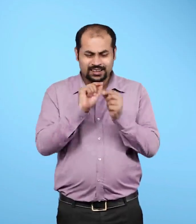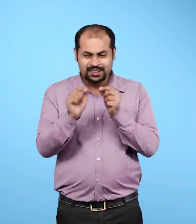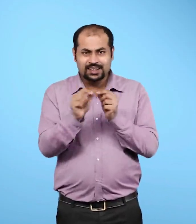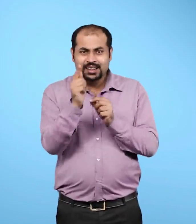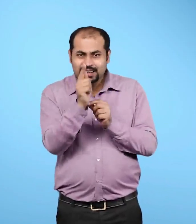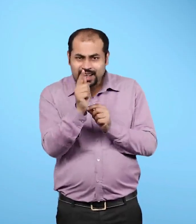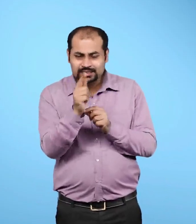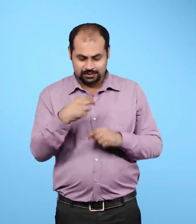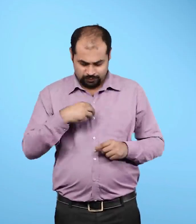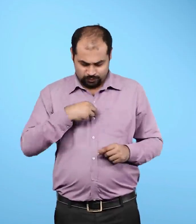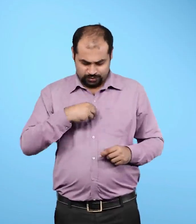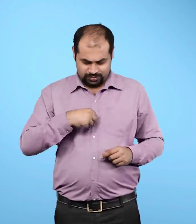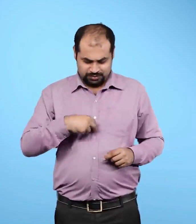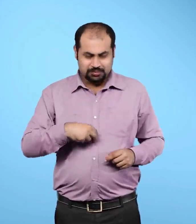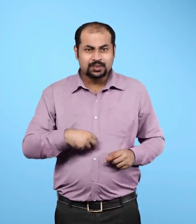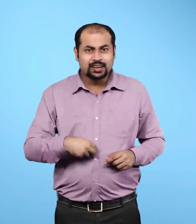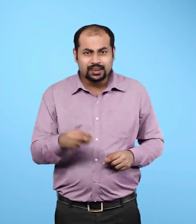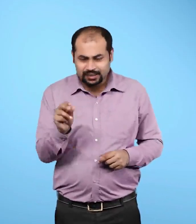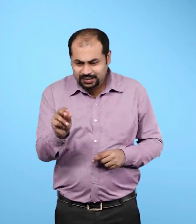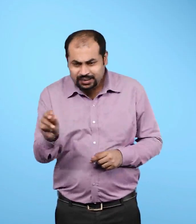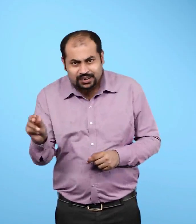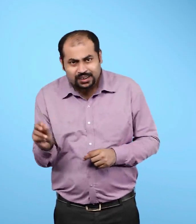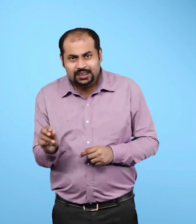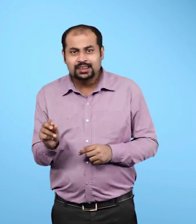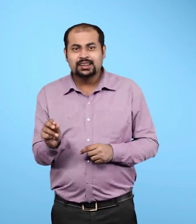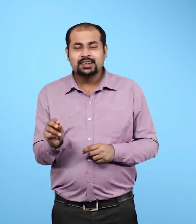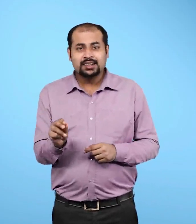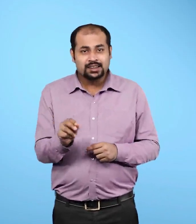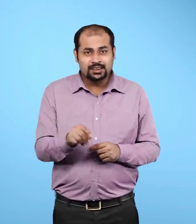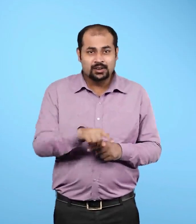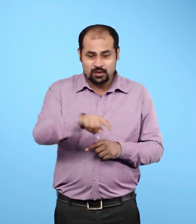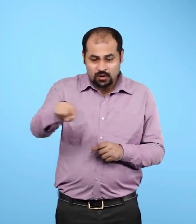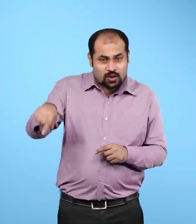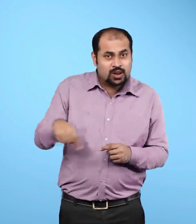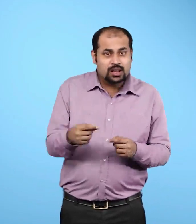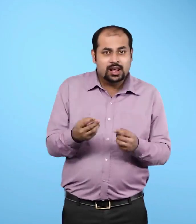etc. These concrete experiences will help develop their understanding.